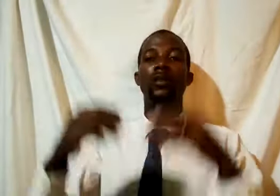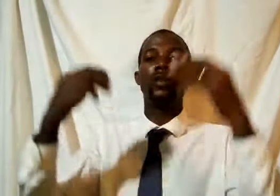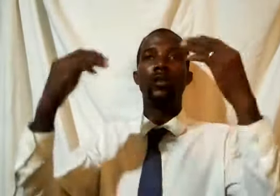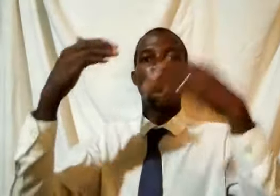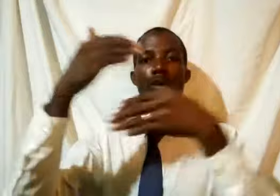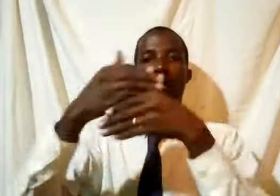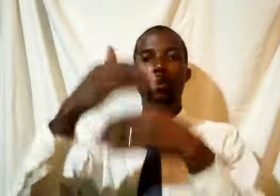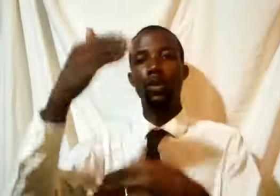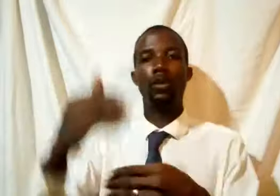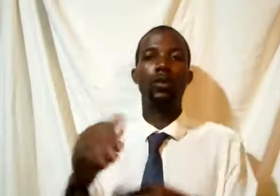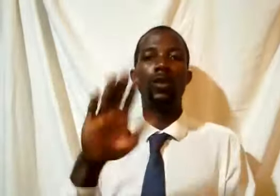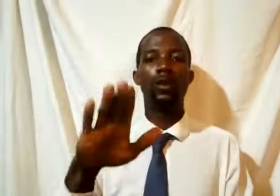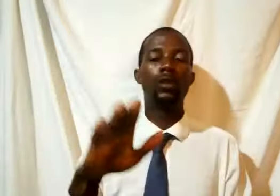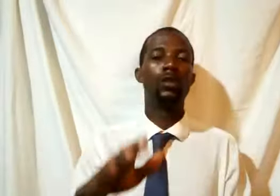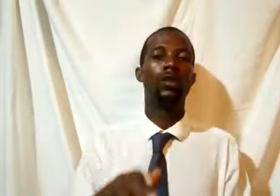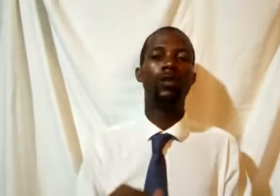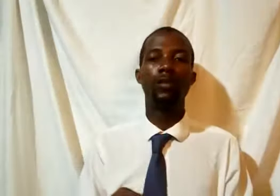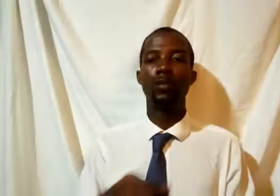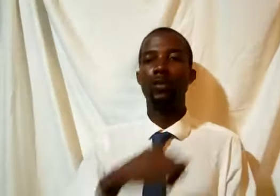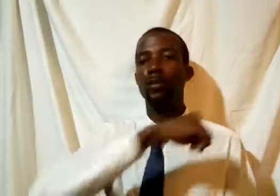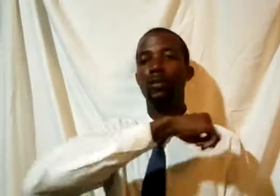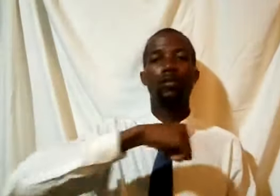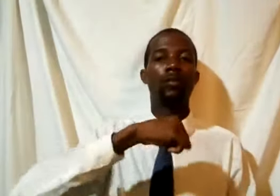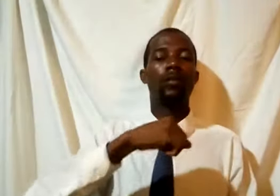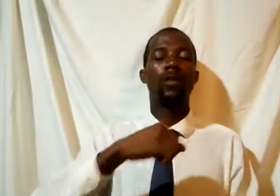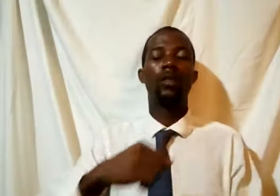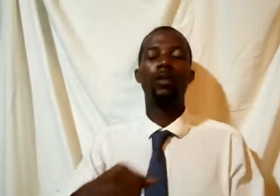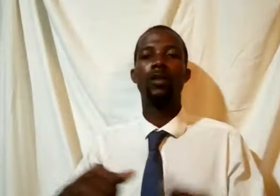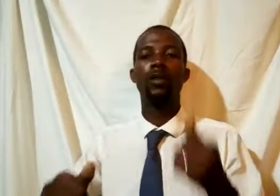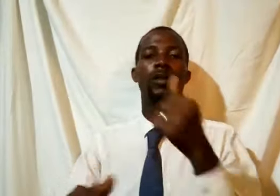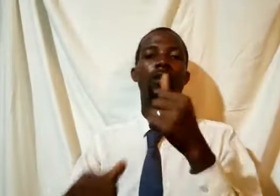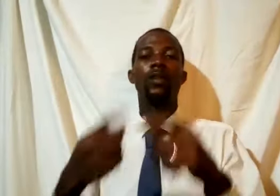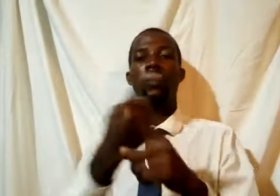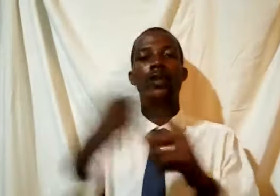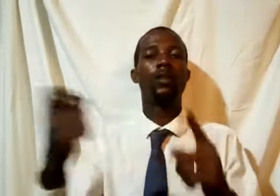Your elbow brushed against my rib as you leaned over.